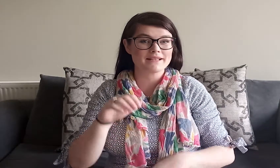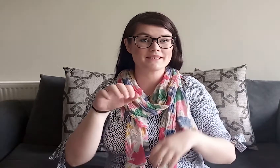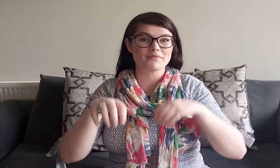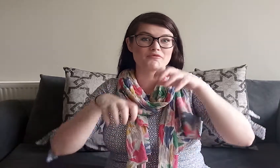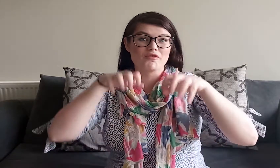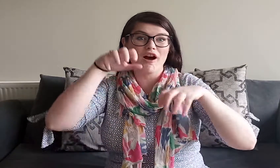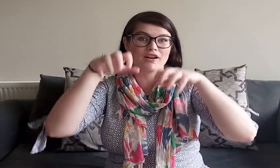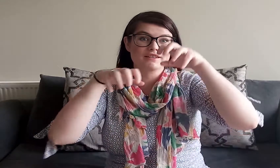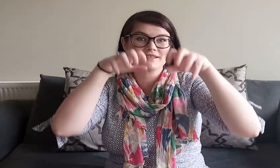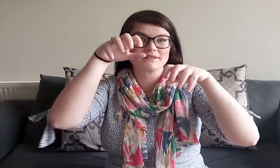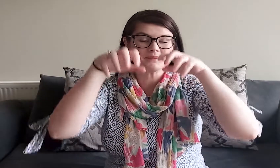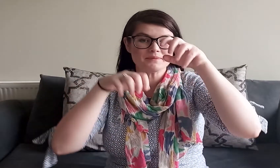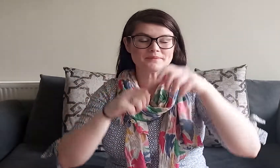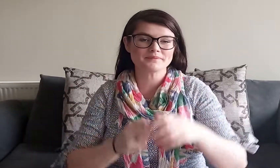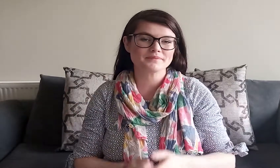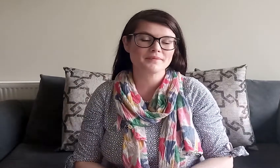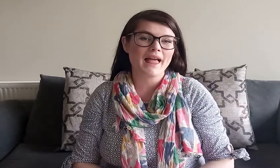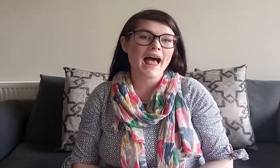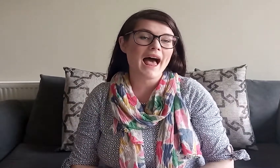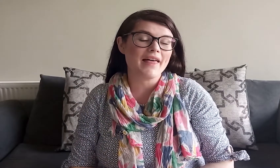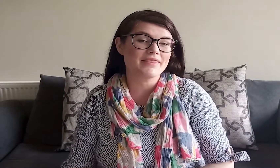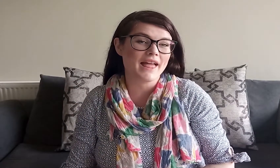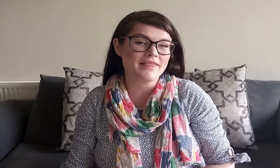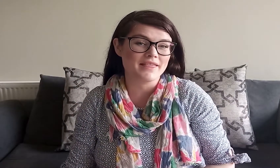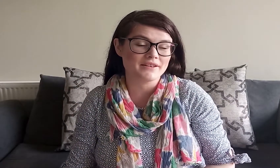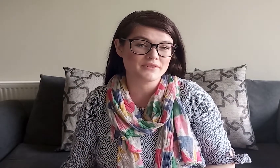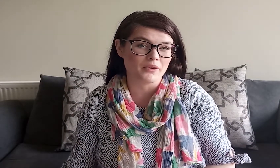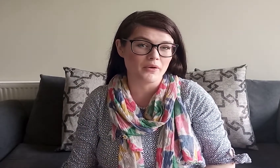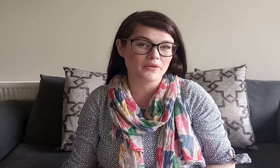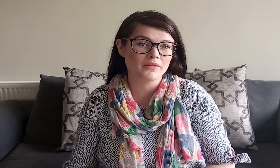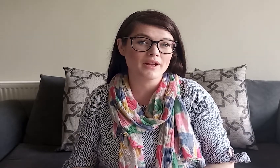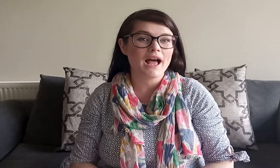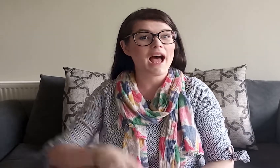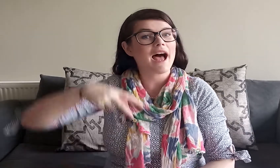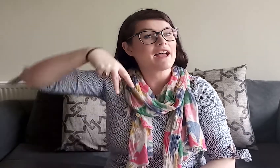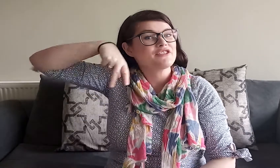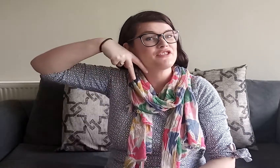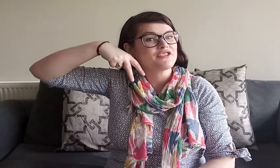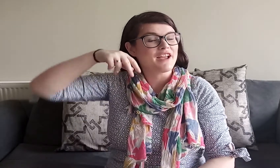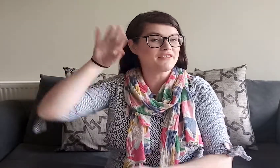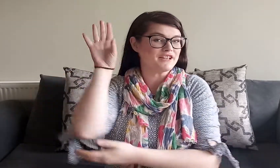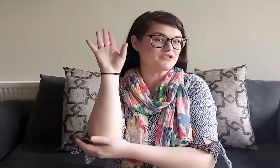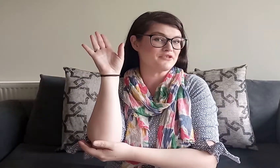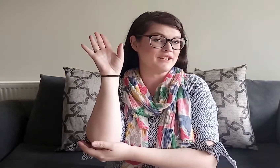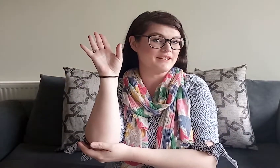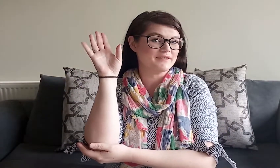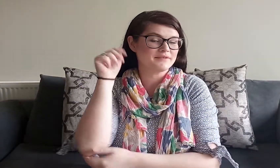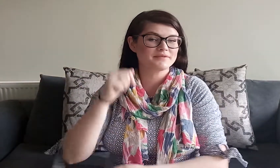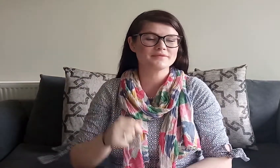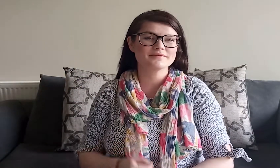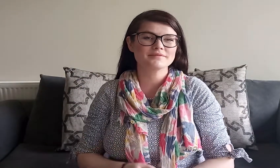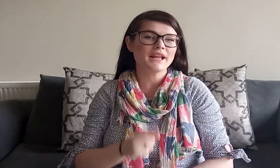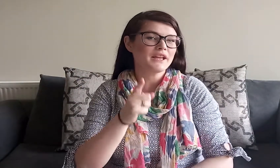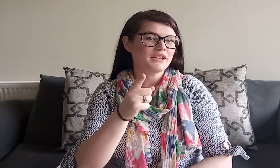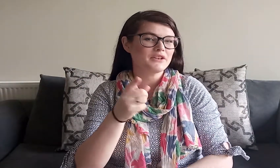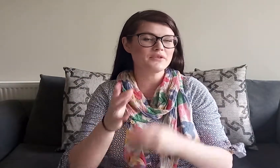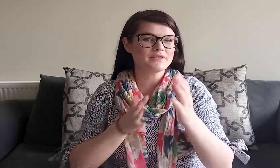some rocks. And then they saw a cherry tree. Can you